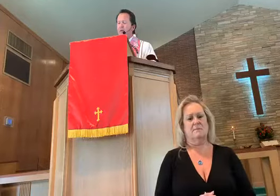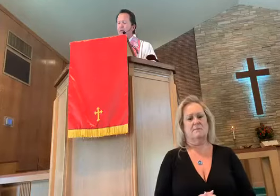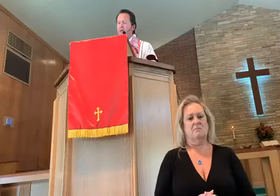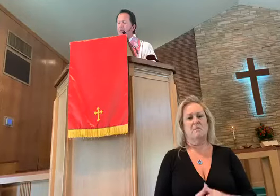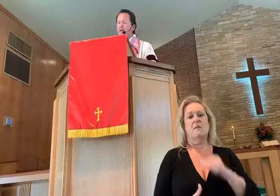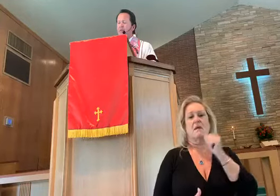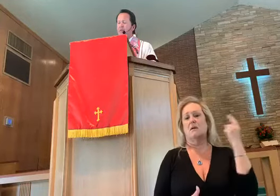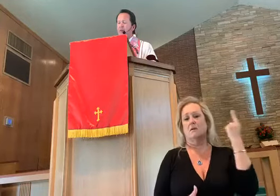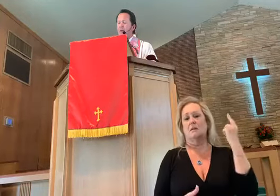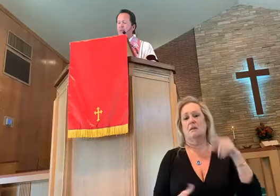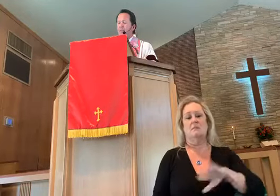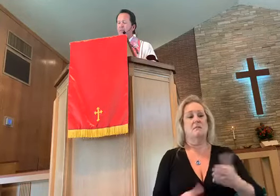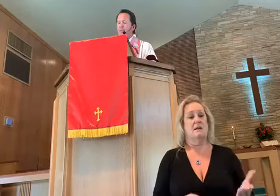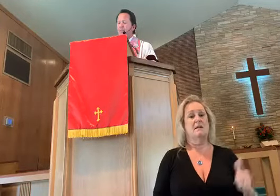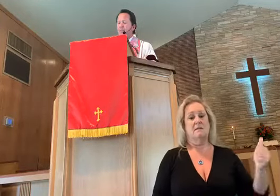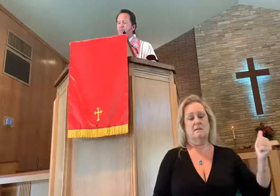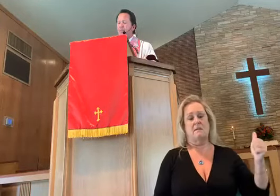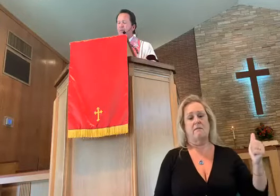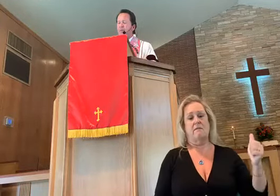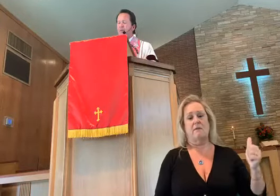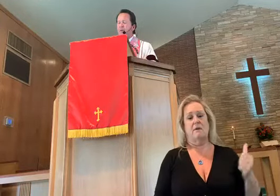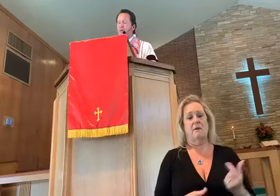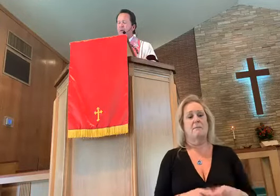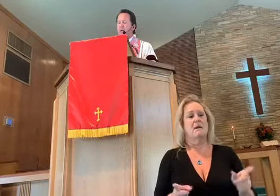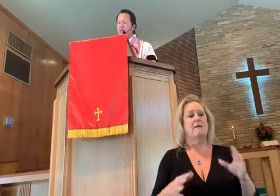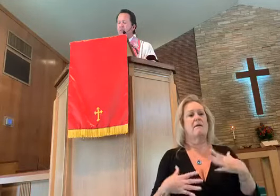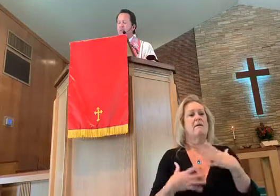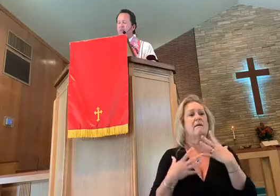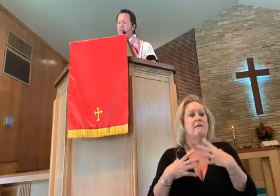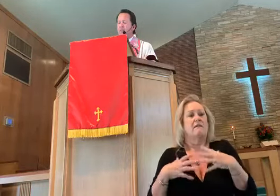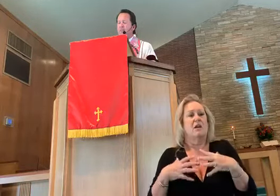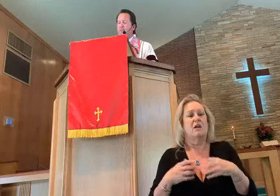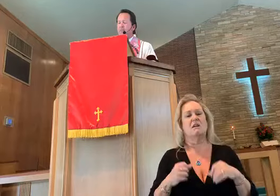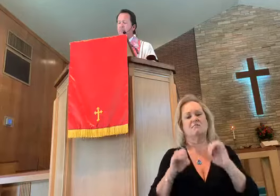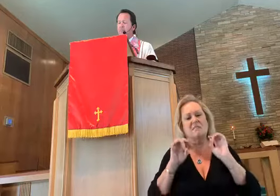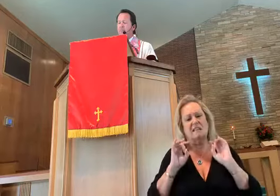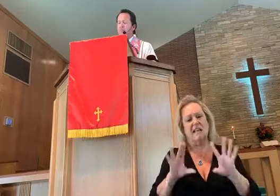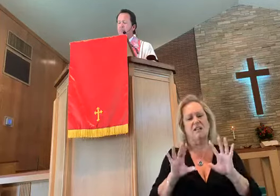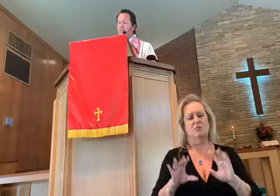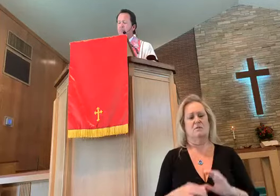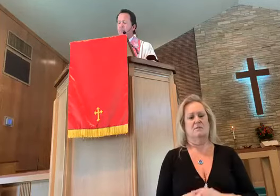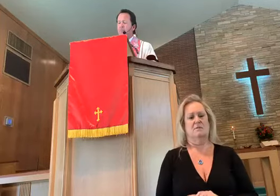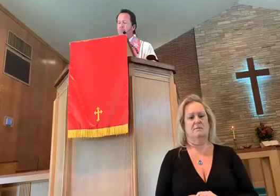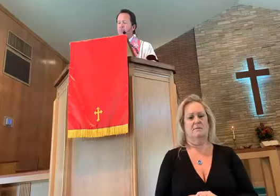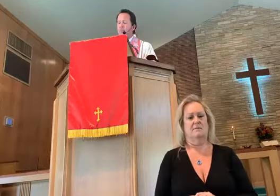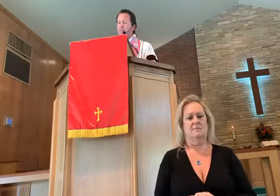not only death itself, but fear and hatred,